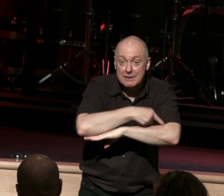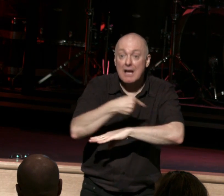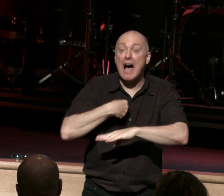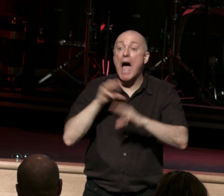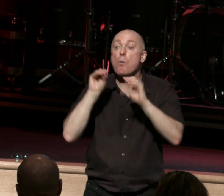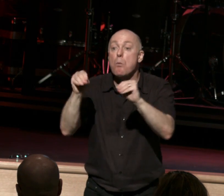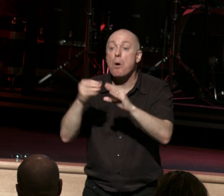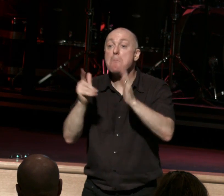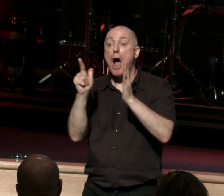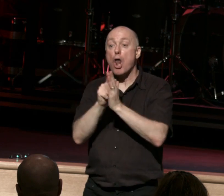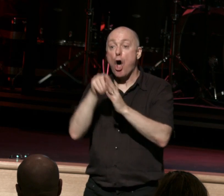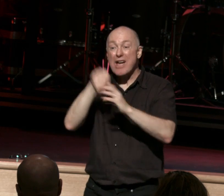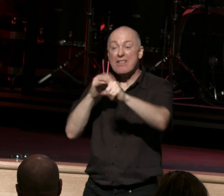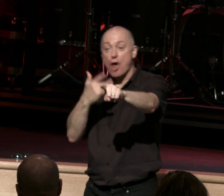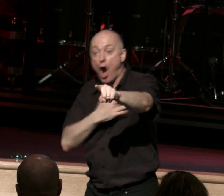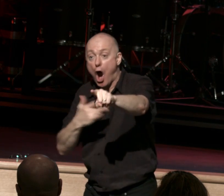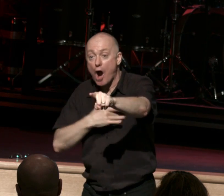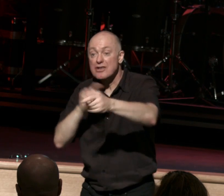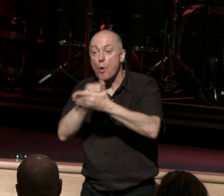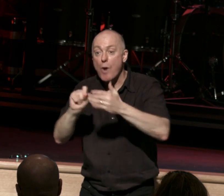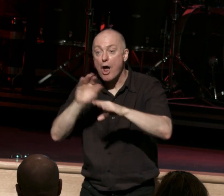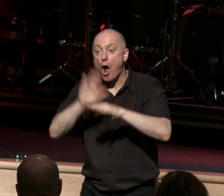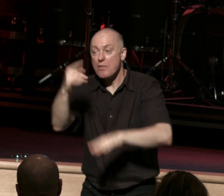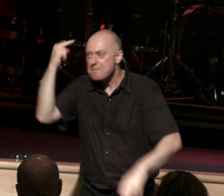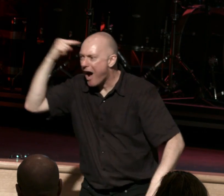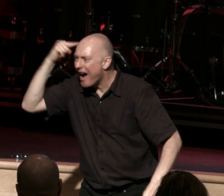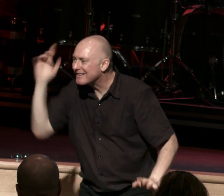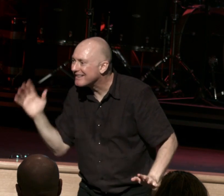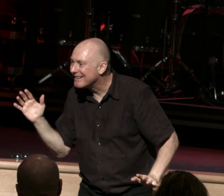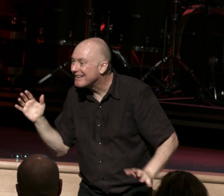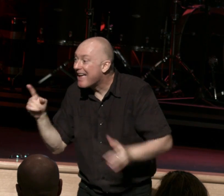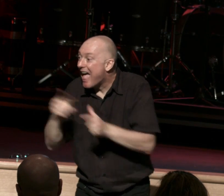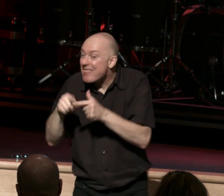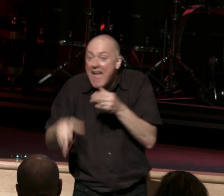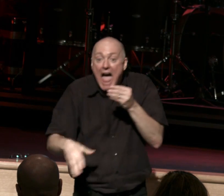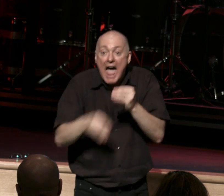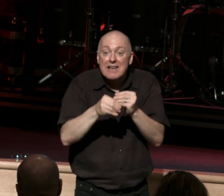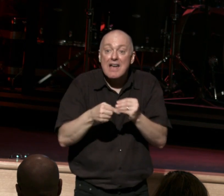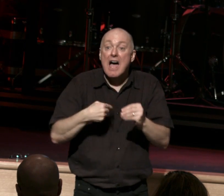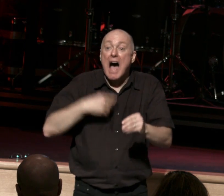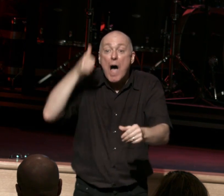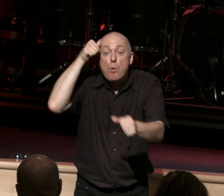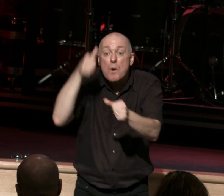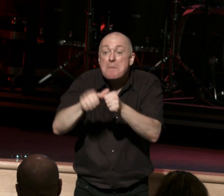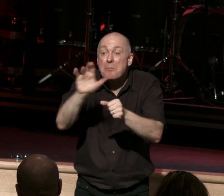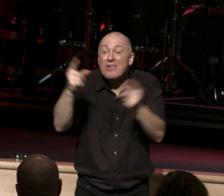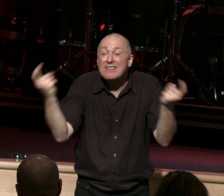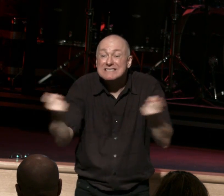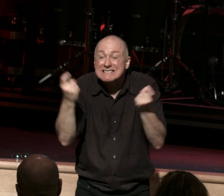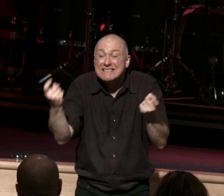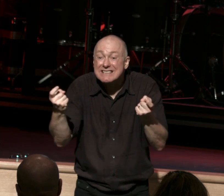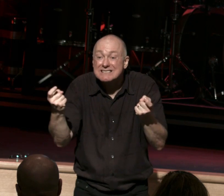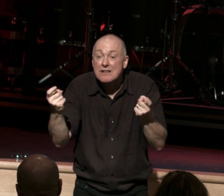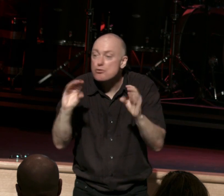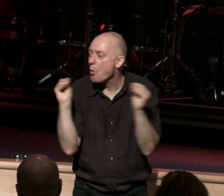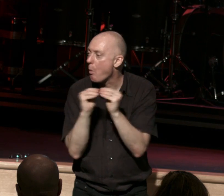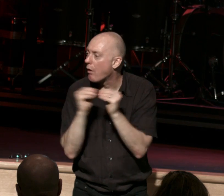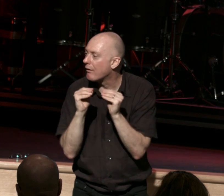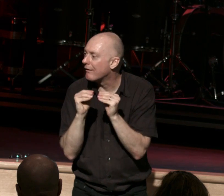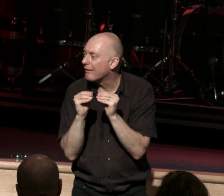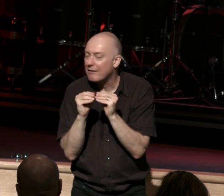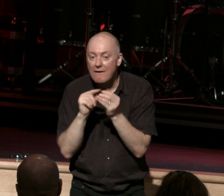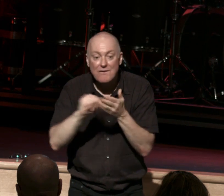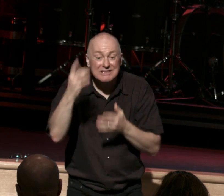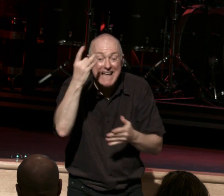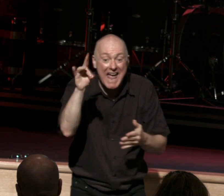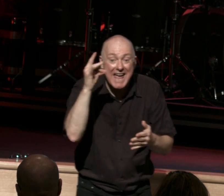declares the Lord. I will put my laws on their hearts and write them on their minds. And then he adds, I will remember their sins and their lawless deeds